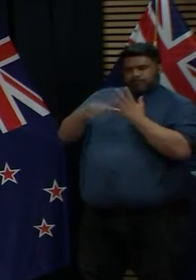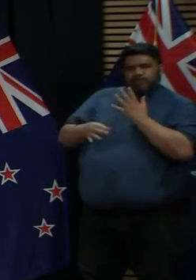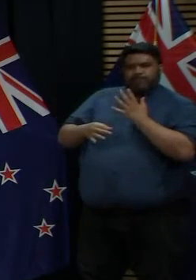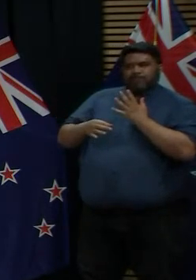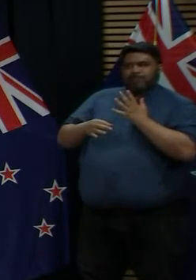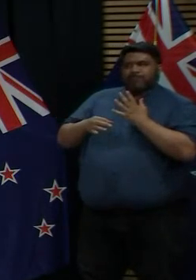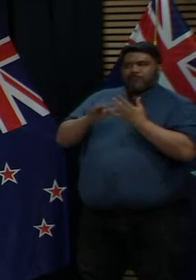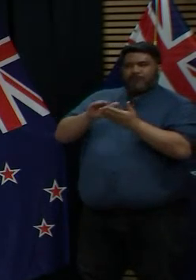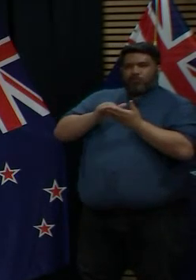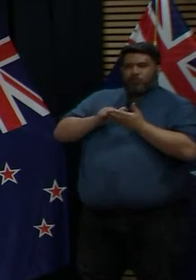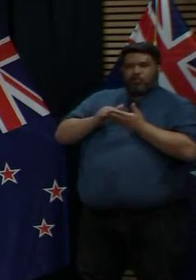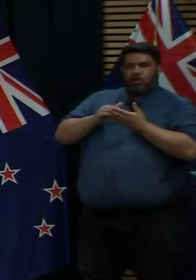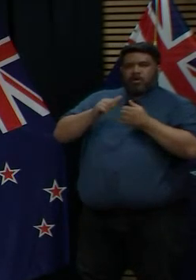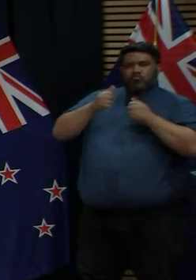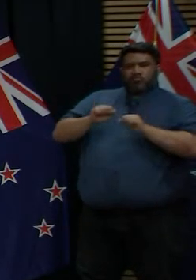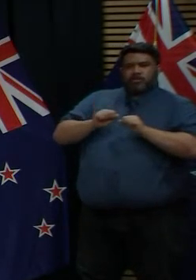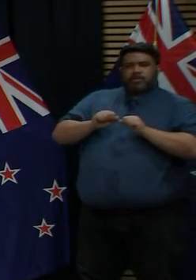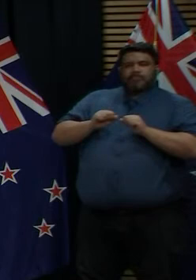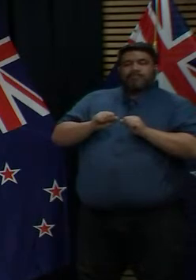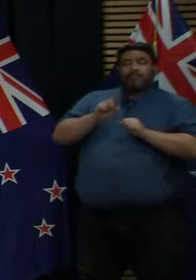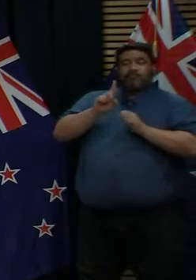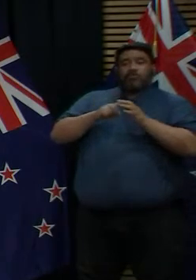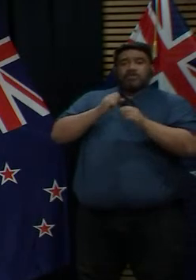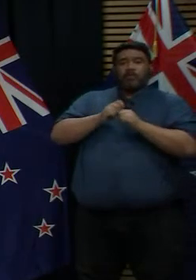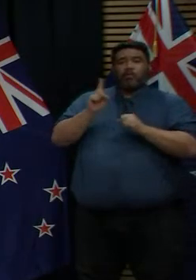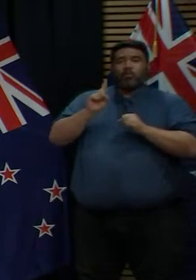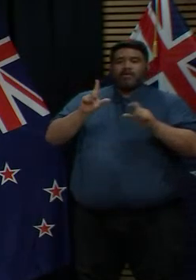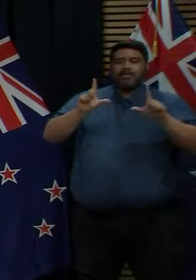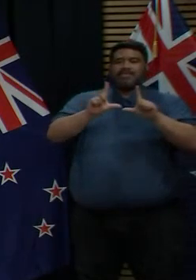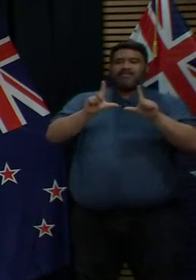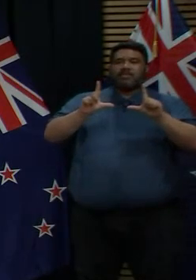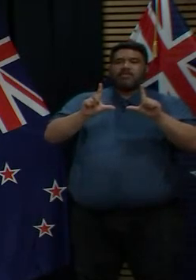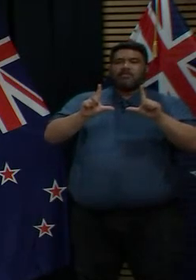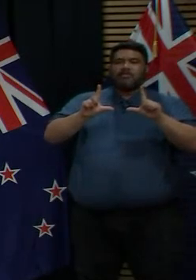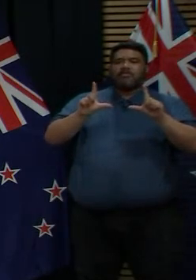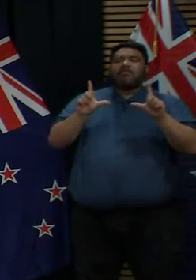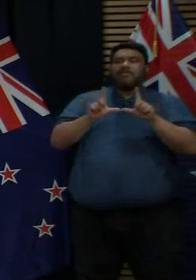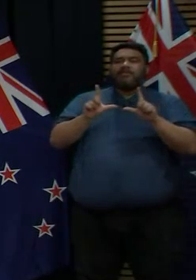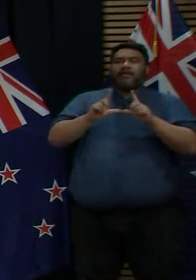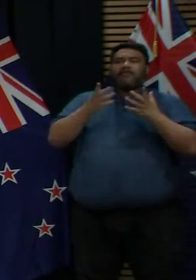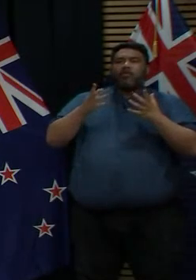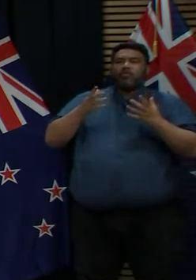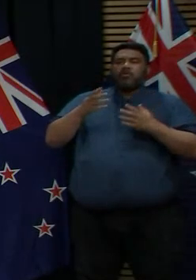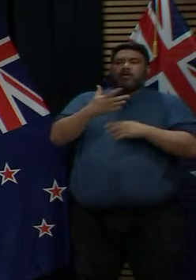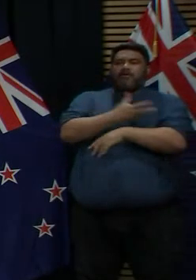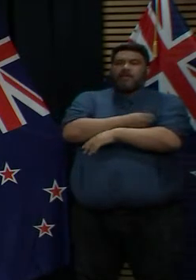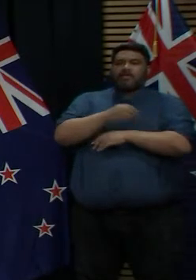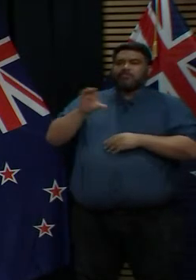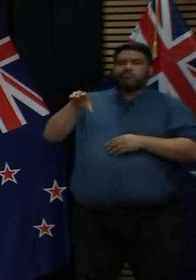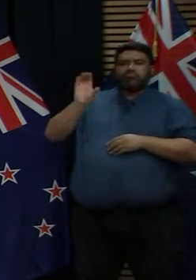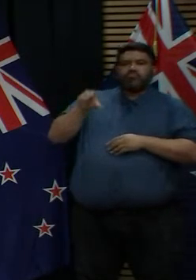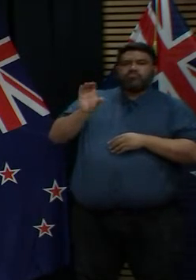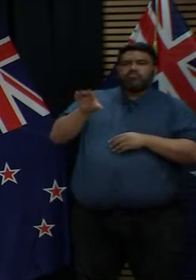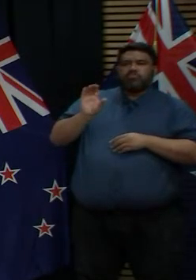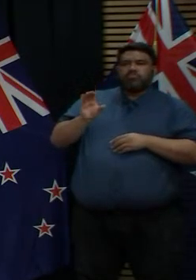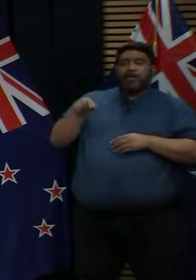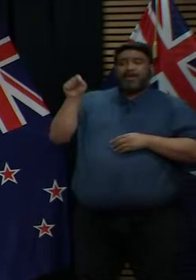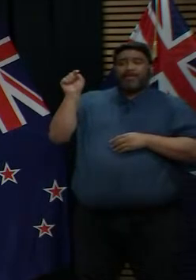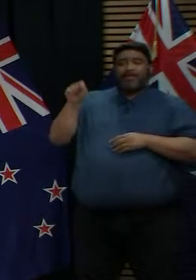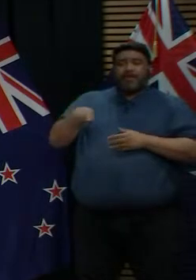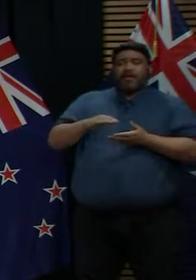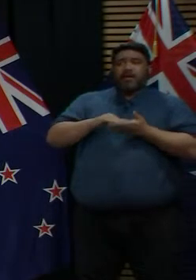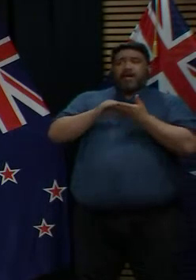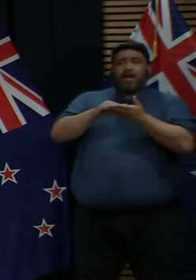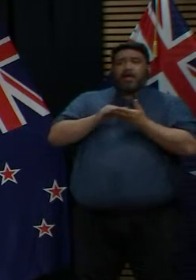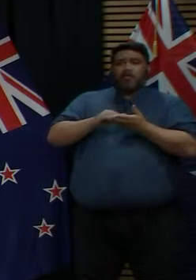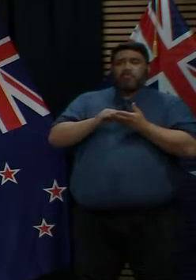that used, for instance, vaccine certificates in the beginning, then they generated higher vaccination uptakes,